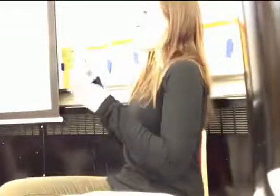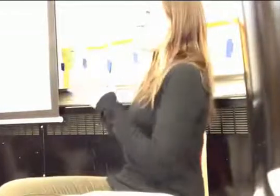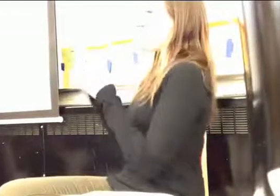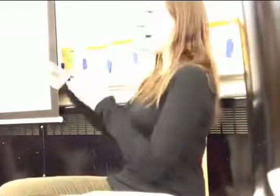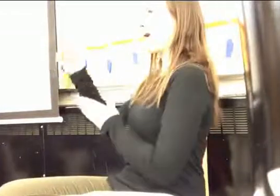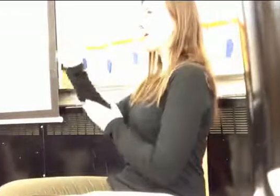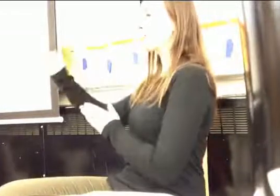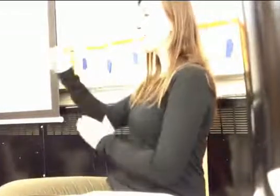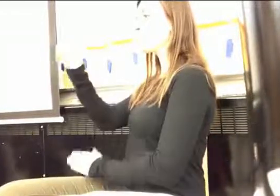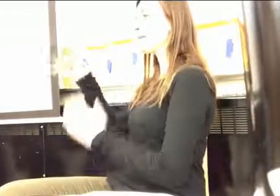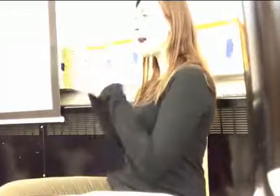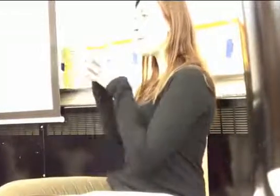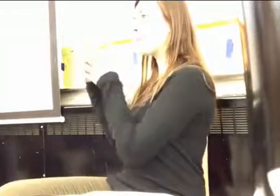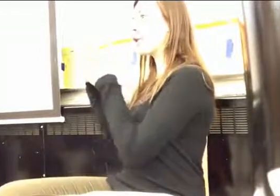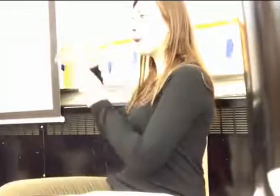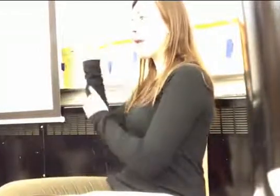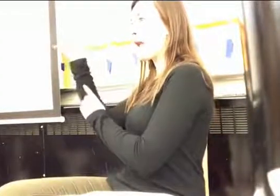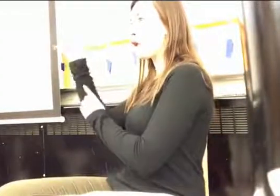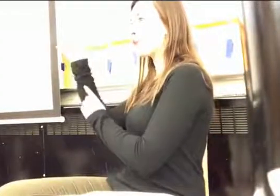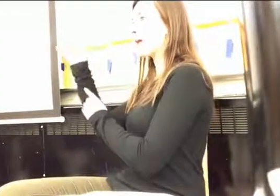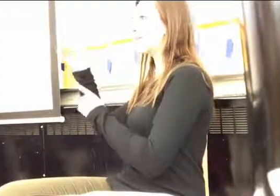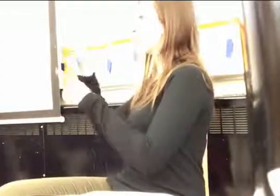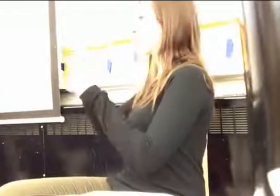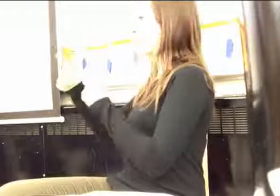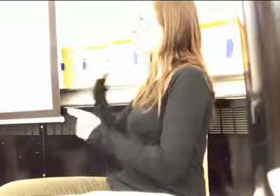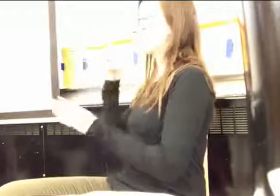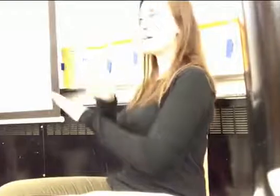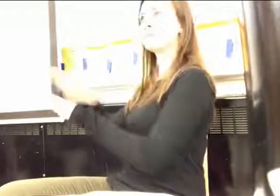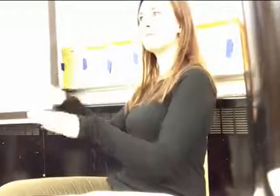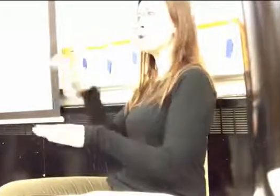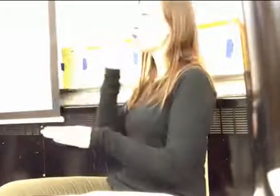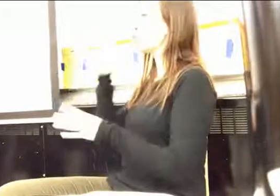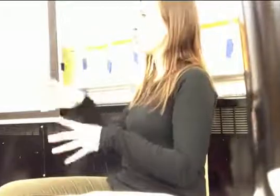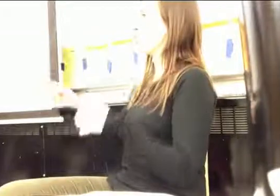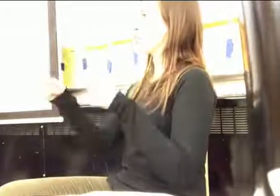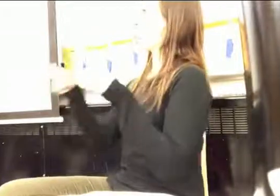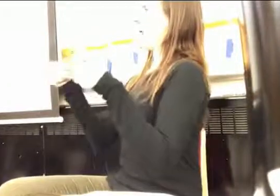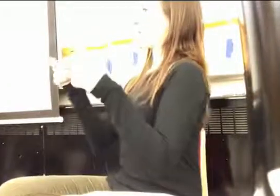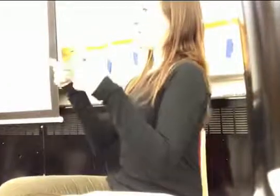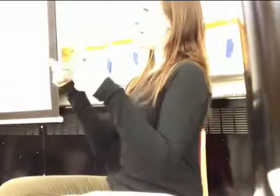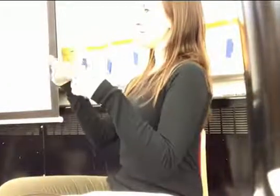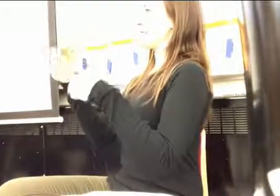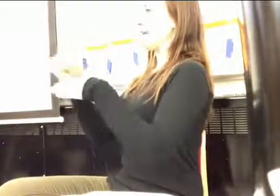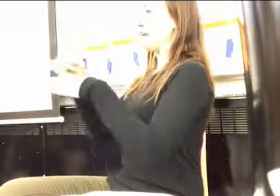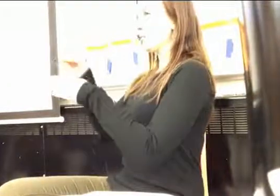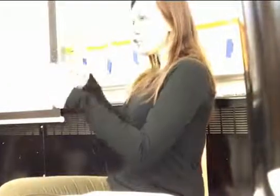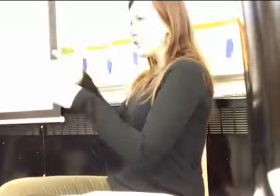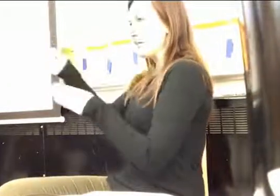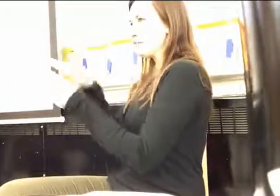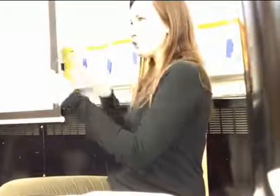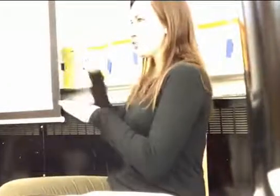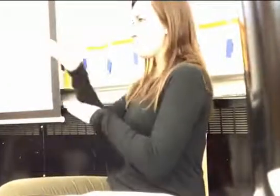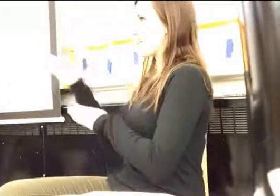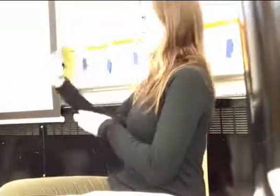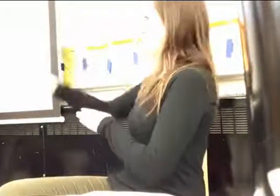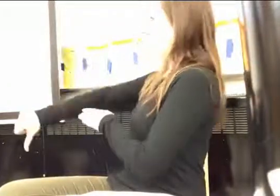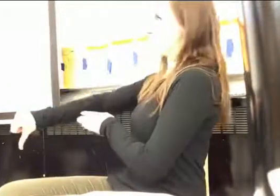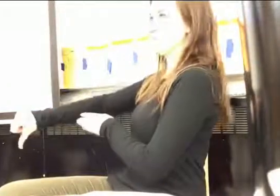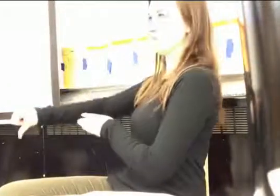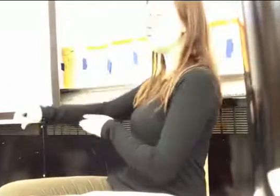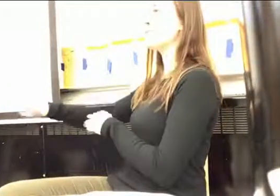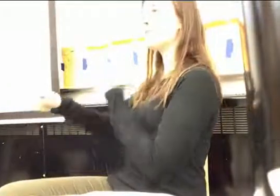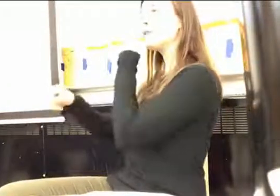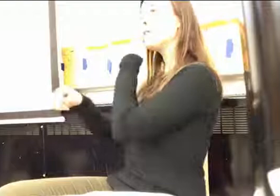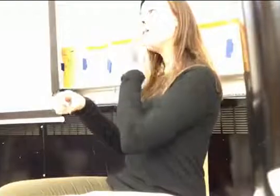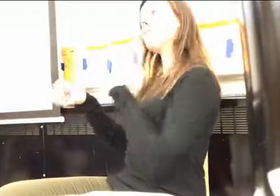Airlines, and they were declined, saying it would monopolize the industry too much. So they were actually rejected for that. Now, they can buy foreign ones